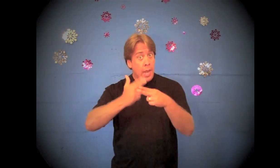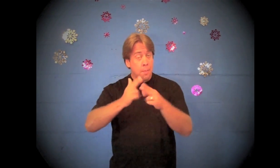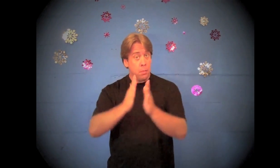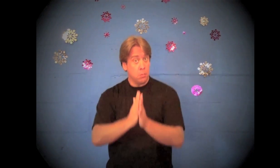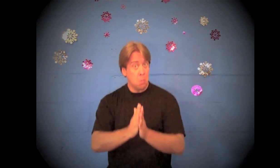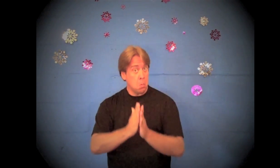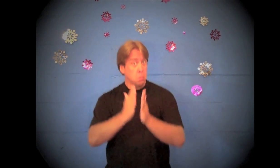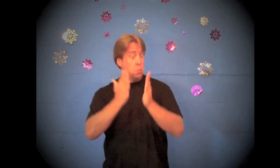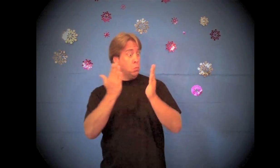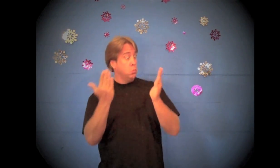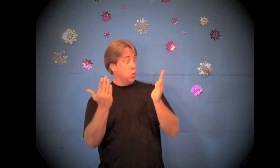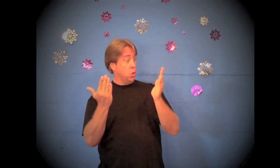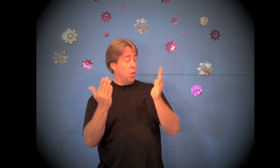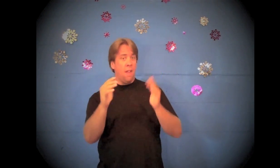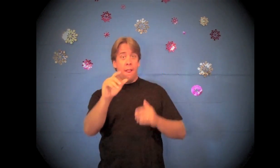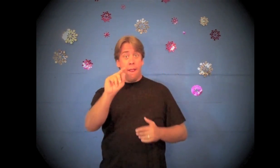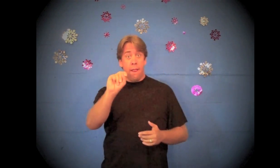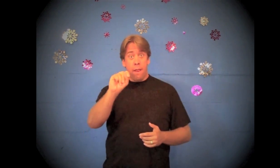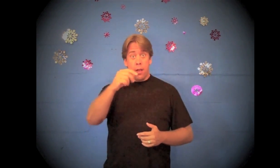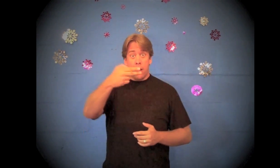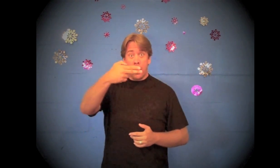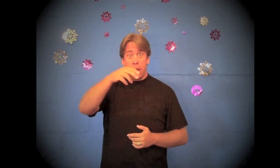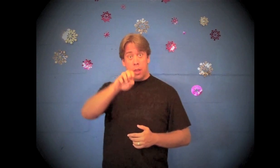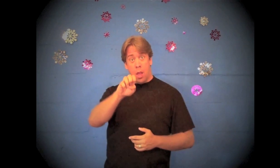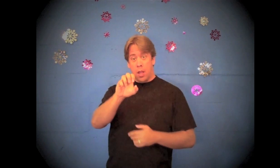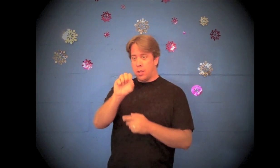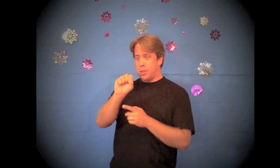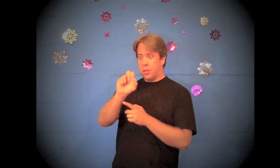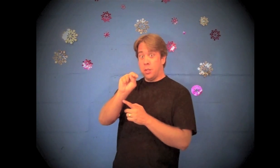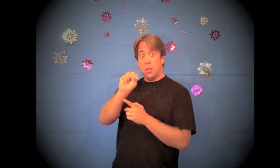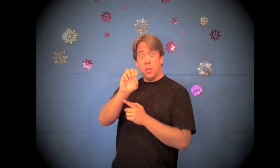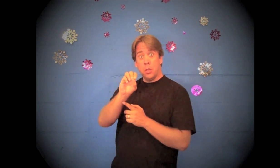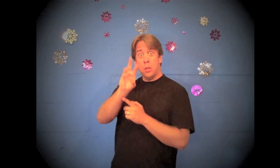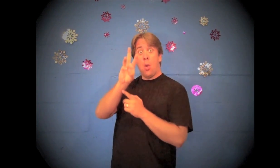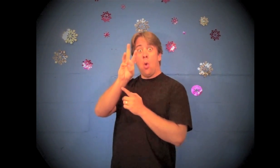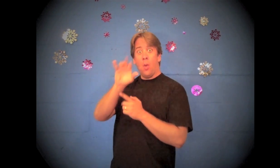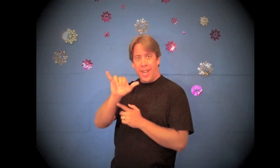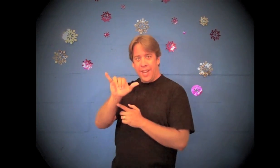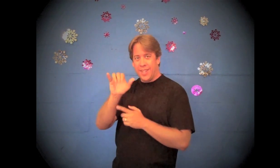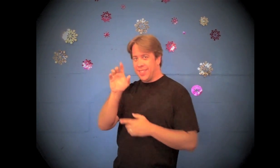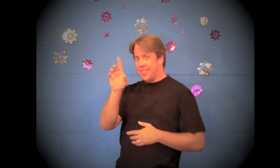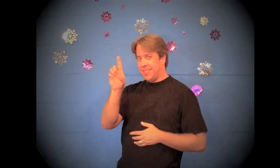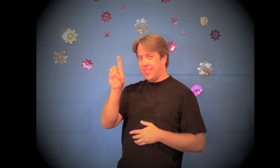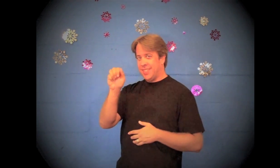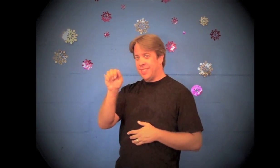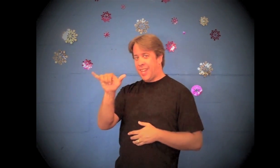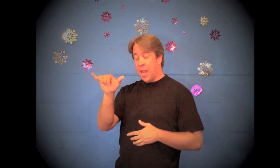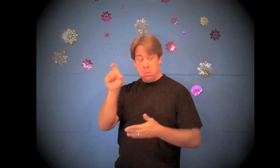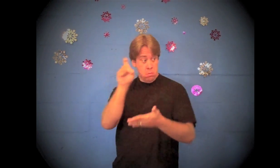Hello. The name of this book is The Snowy Day.